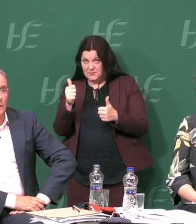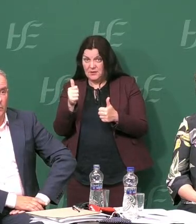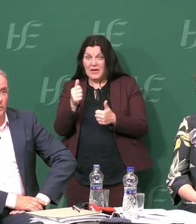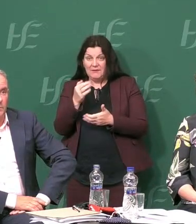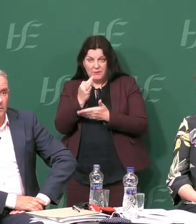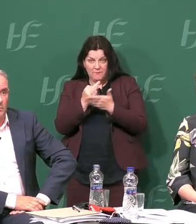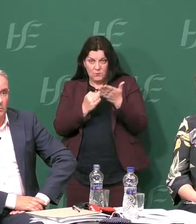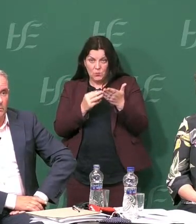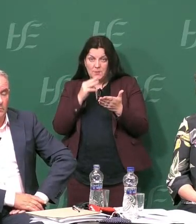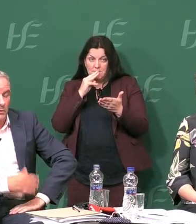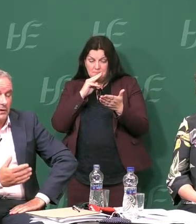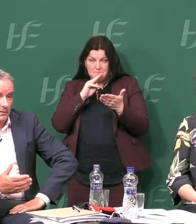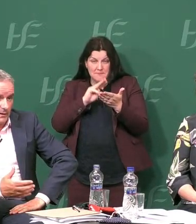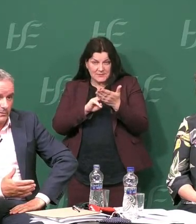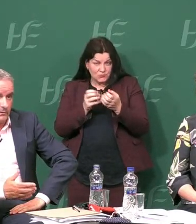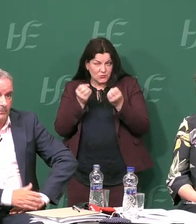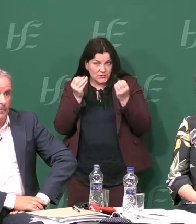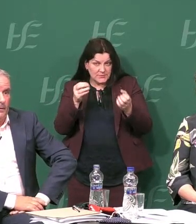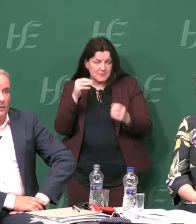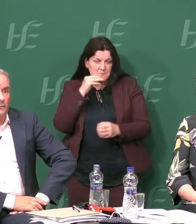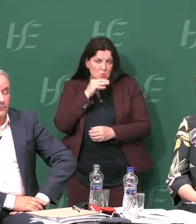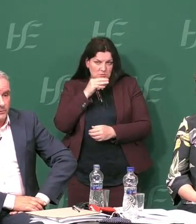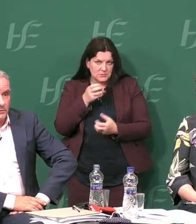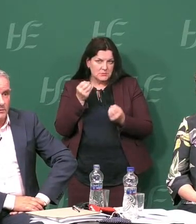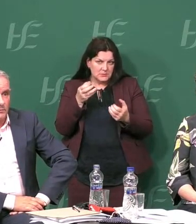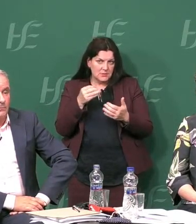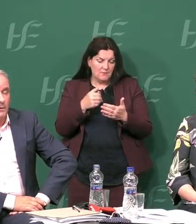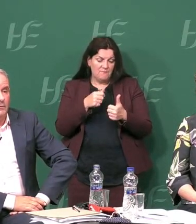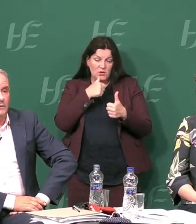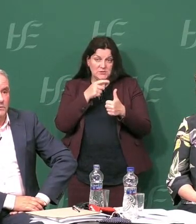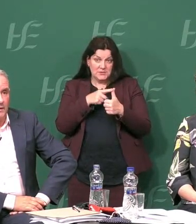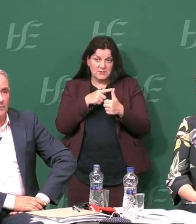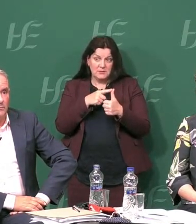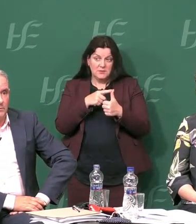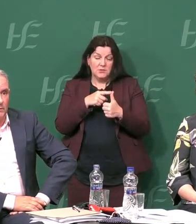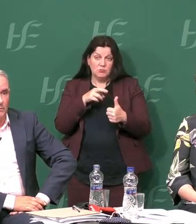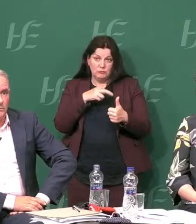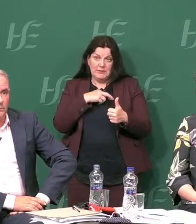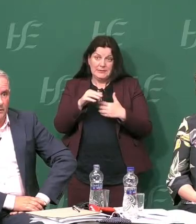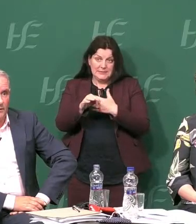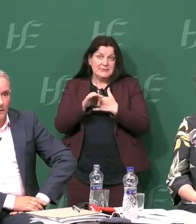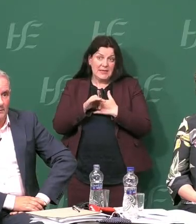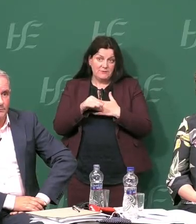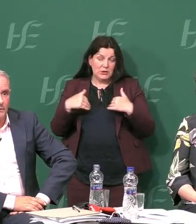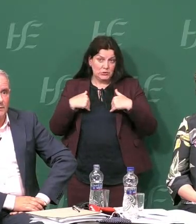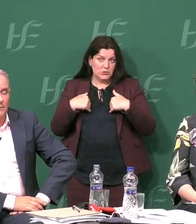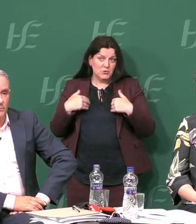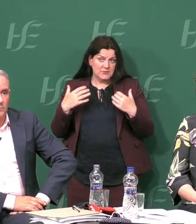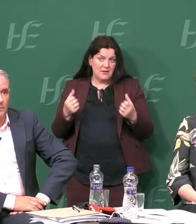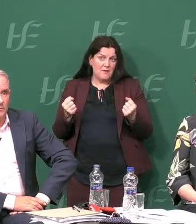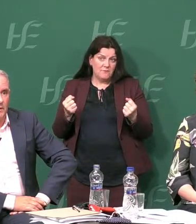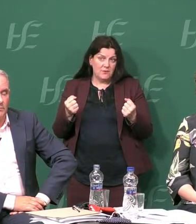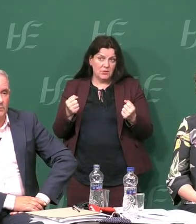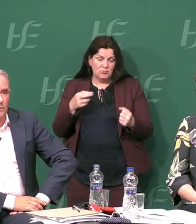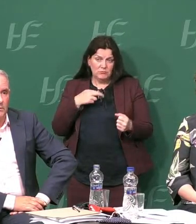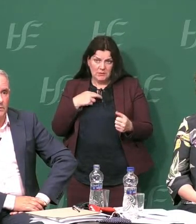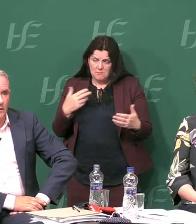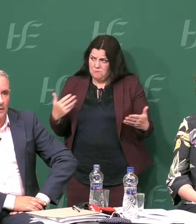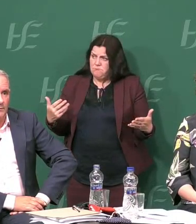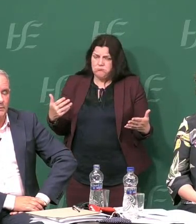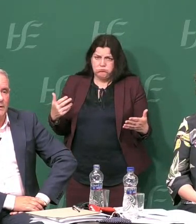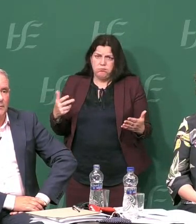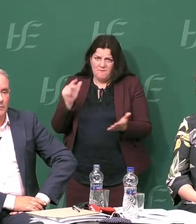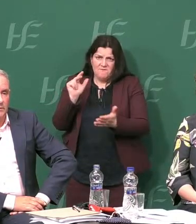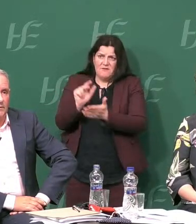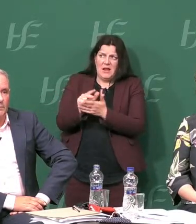messages in what he's been communicating out on. And first is very real safety concerns that they have, legitimate safety concerns that